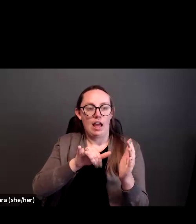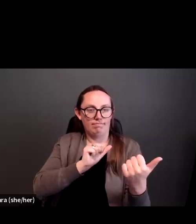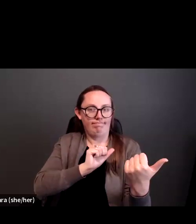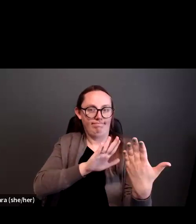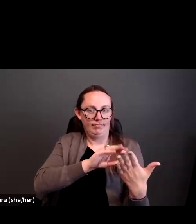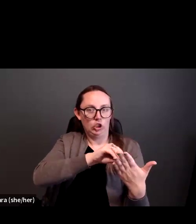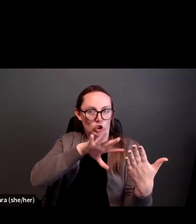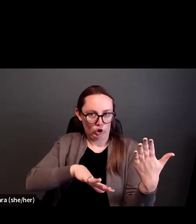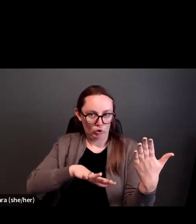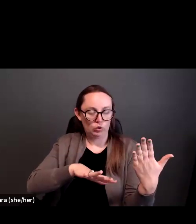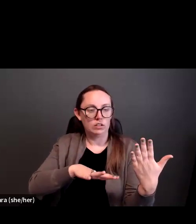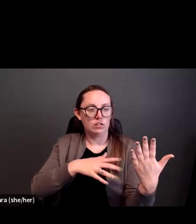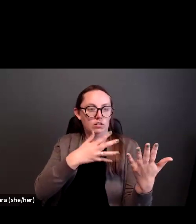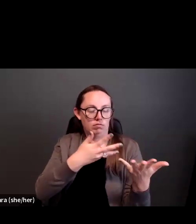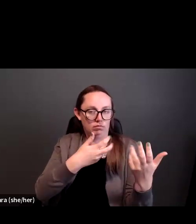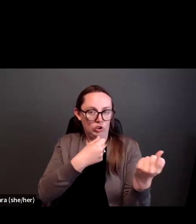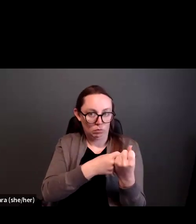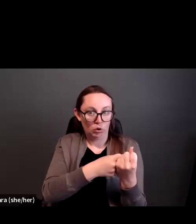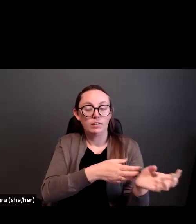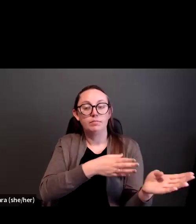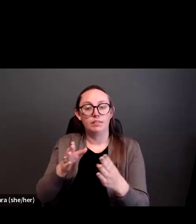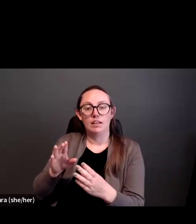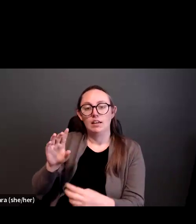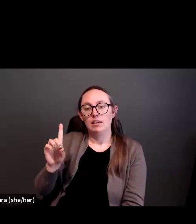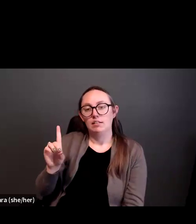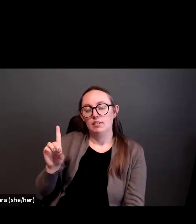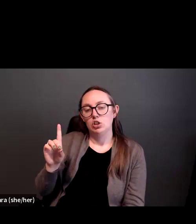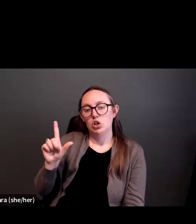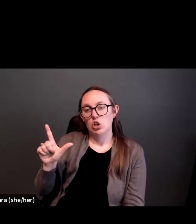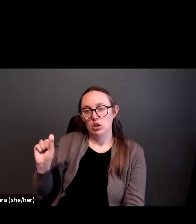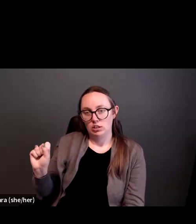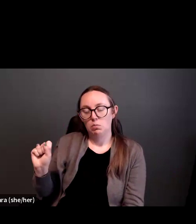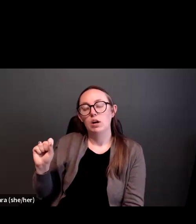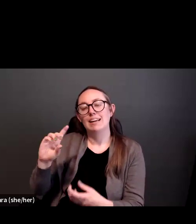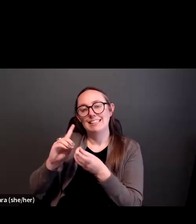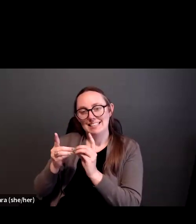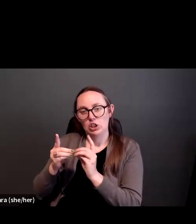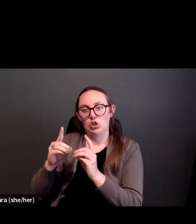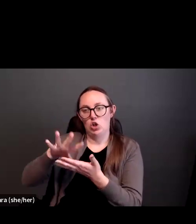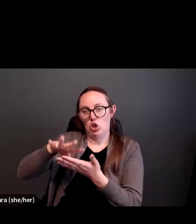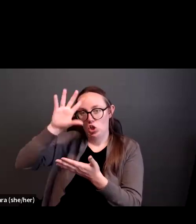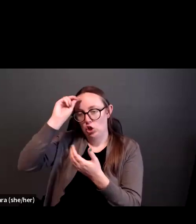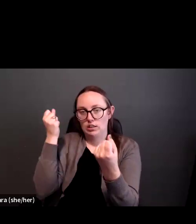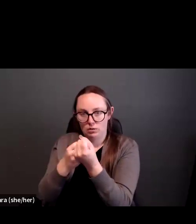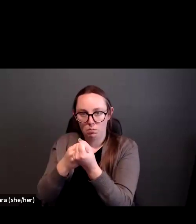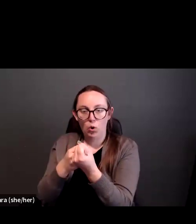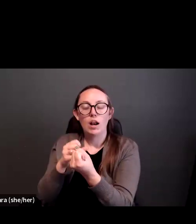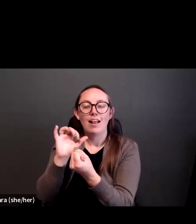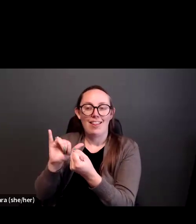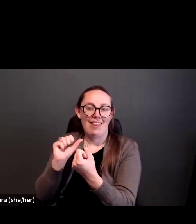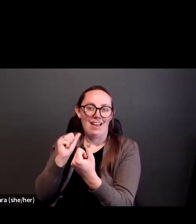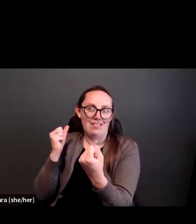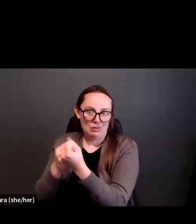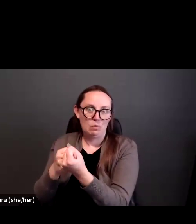Support, which is the faculty-facing side, which Shannon and I are also a part of, right? So, and then Jerry is the